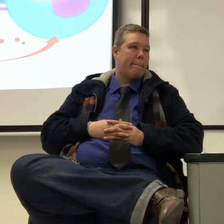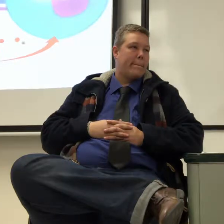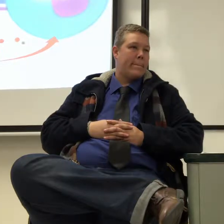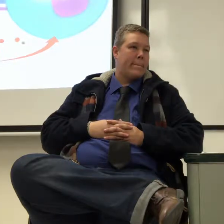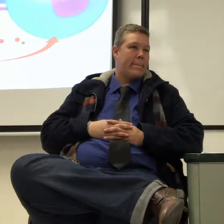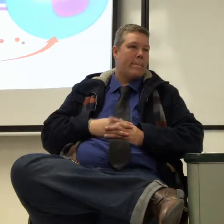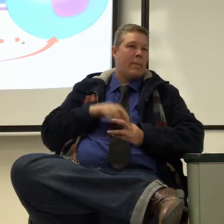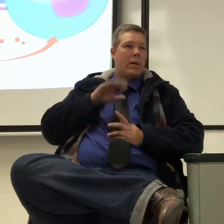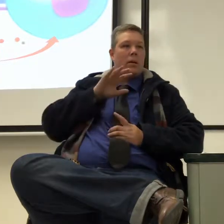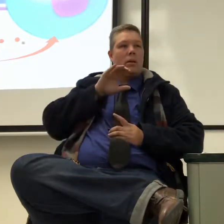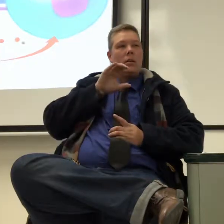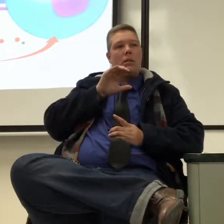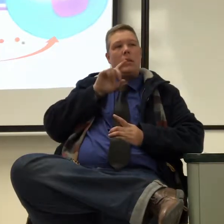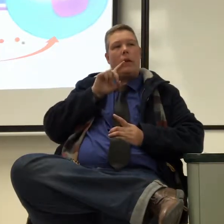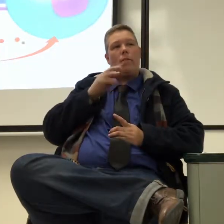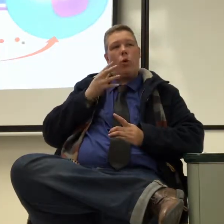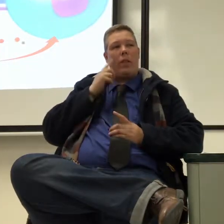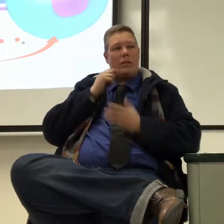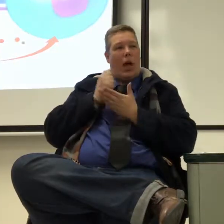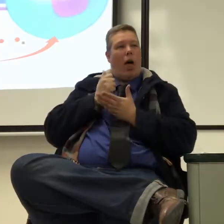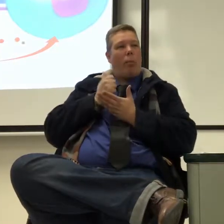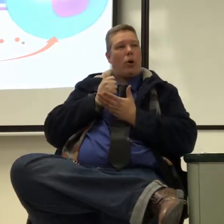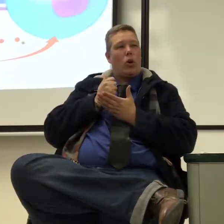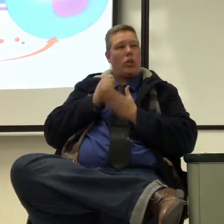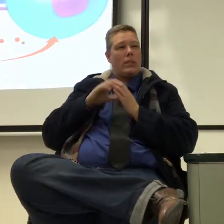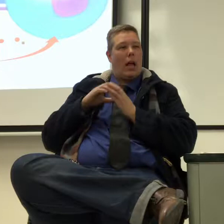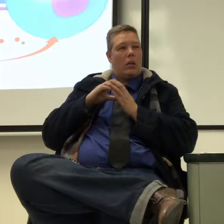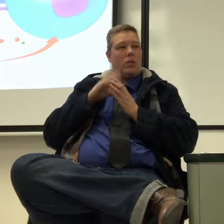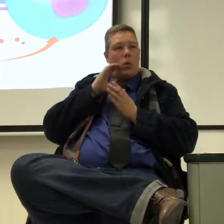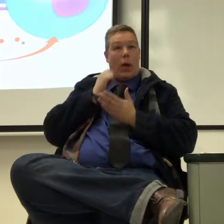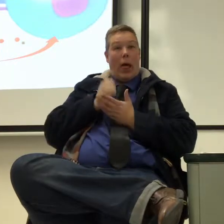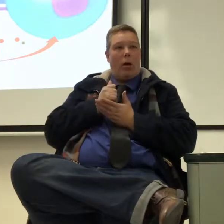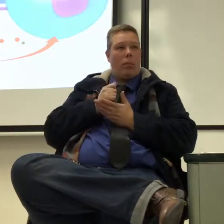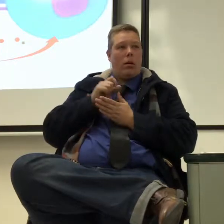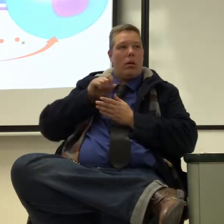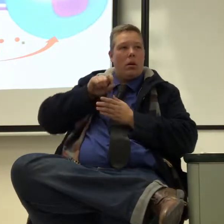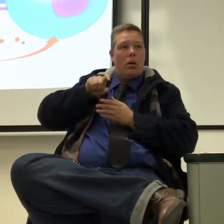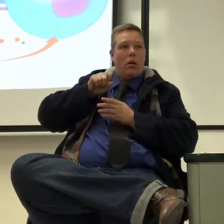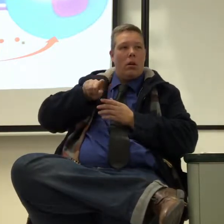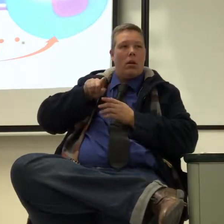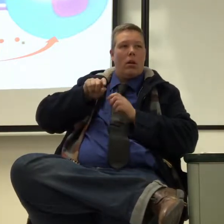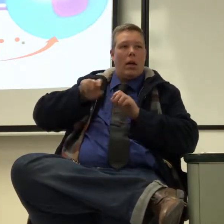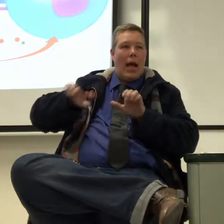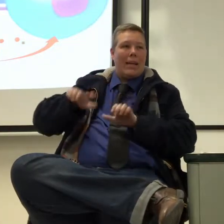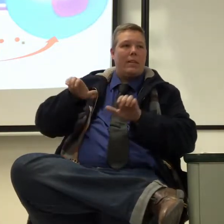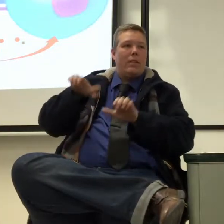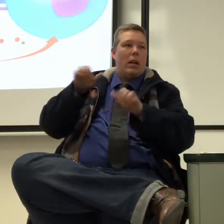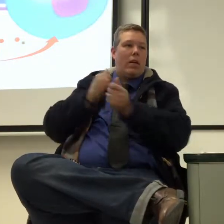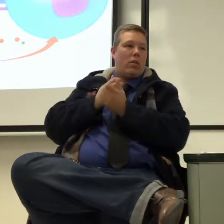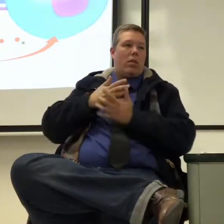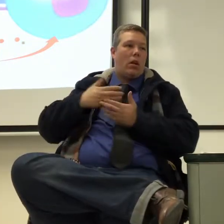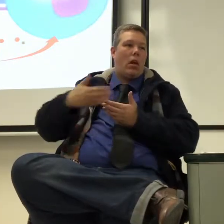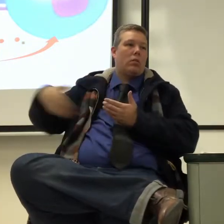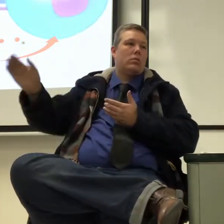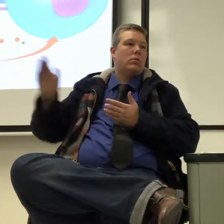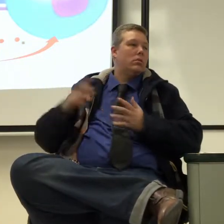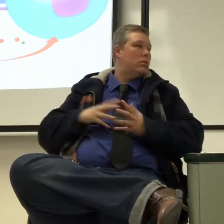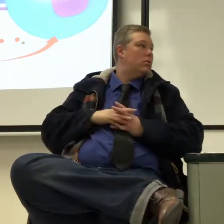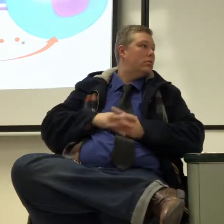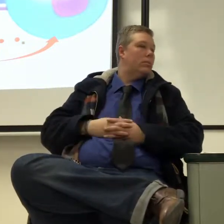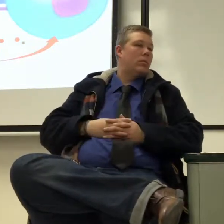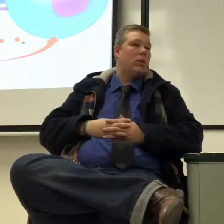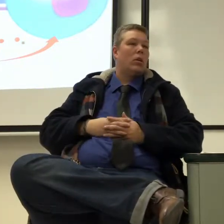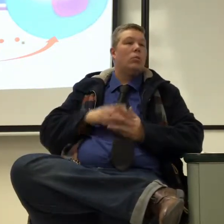They're the helper cells. They're going to help everything else get activated, so it's good to start the discussion with